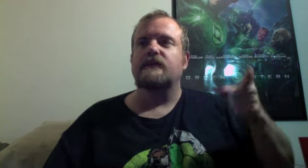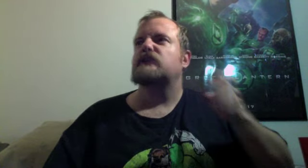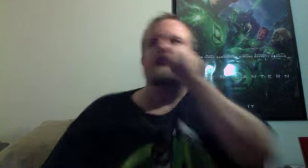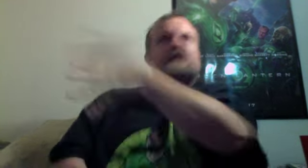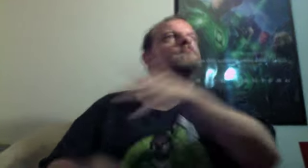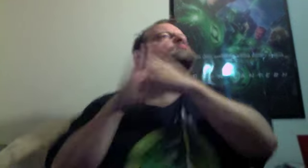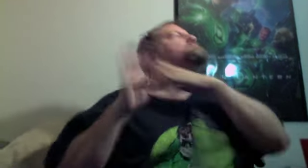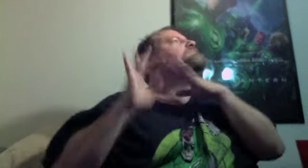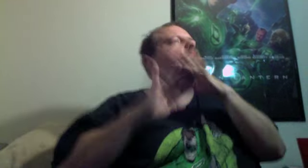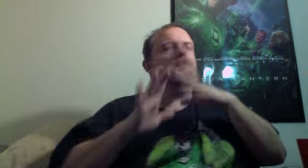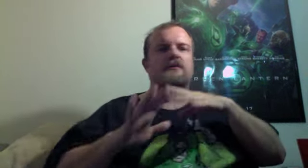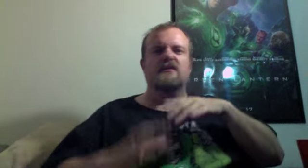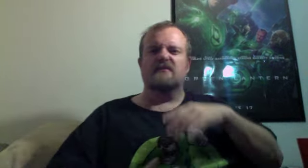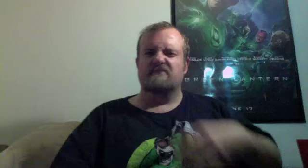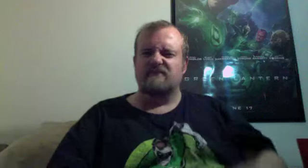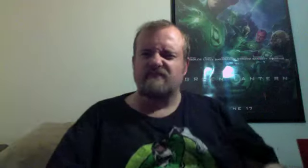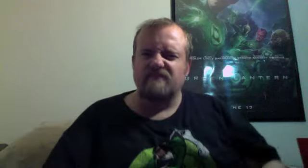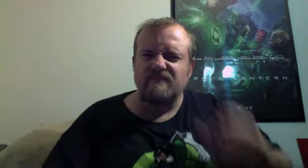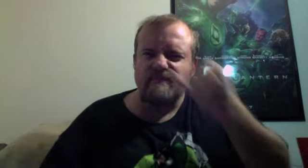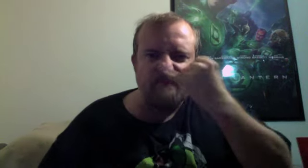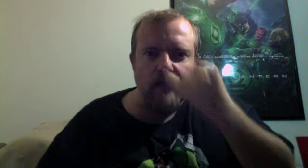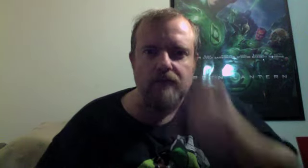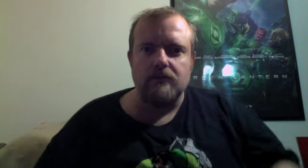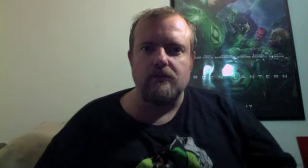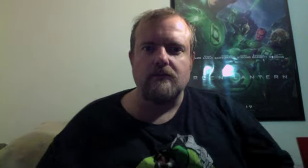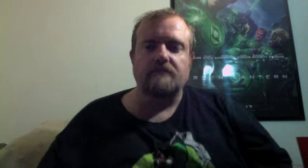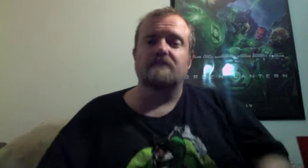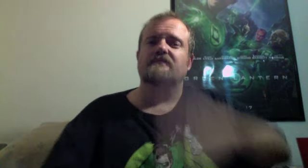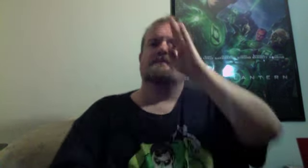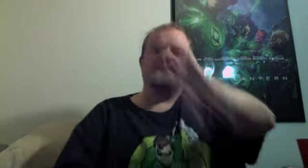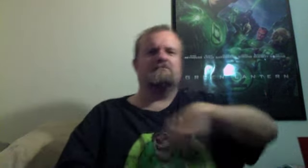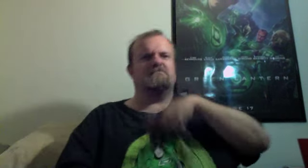If the round shape is elaborate, a computer-guided laser cuts them out.